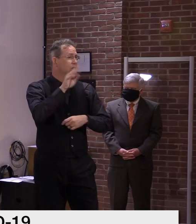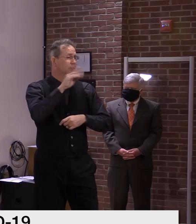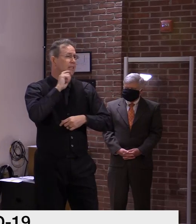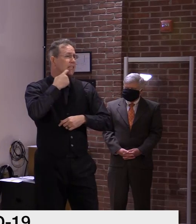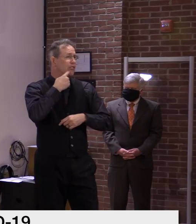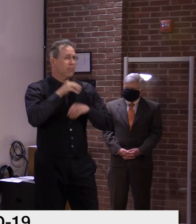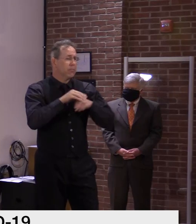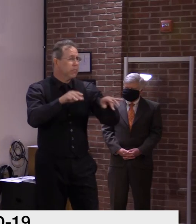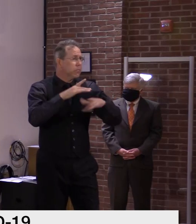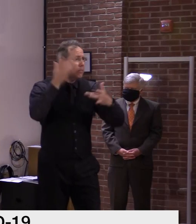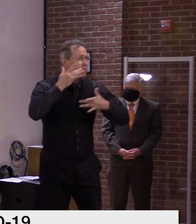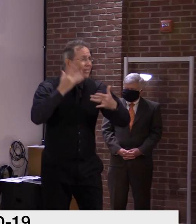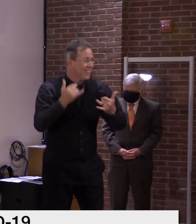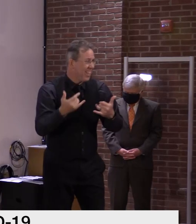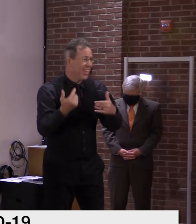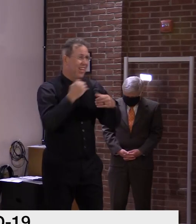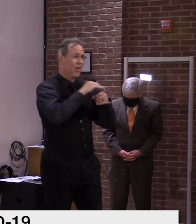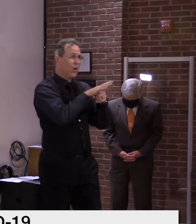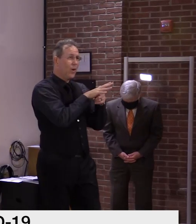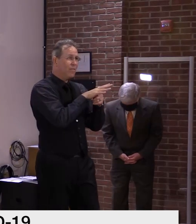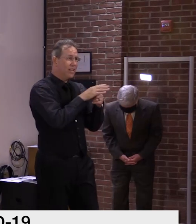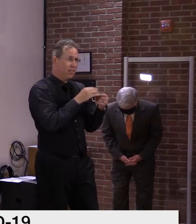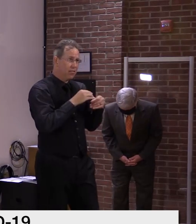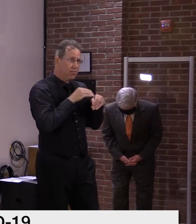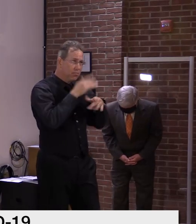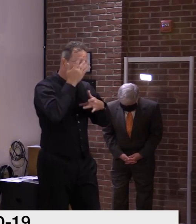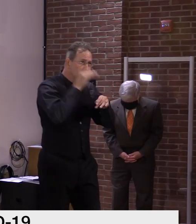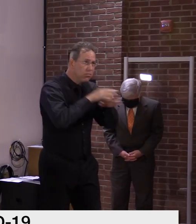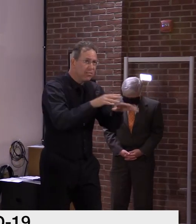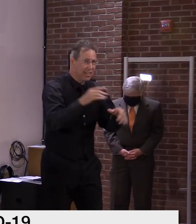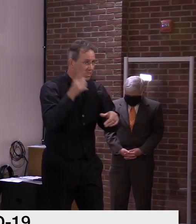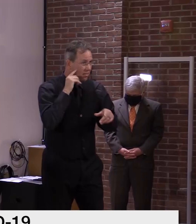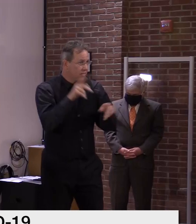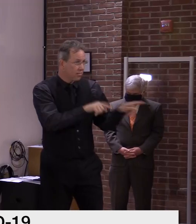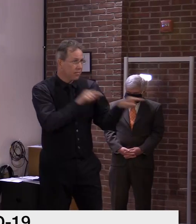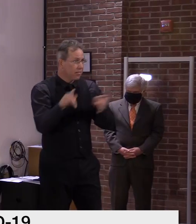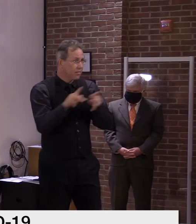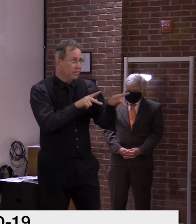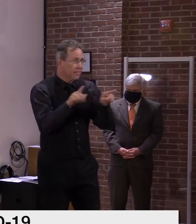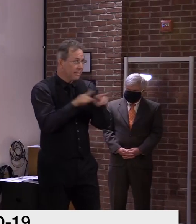because of the endemic nature of the disease?